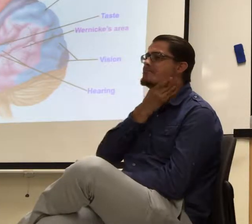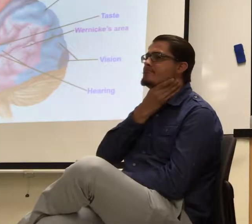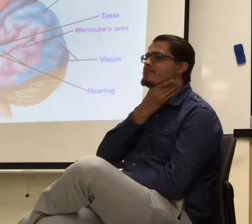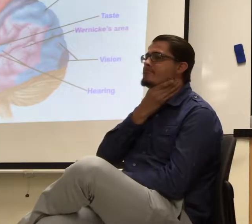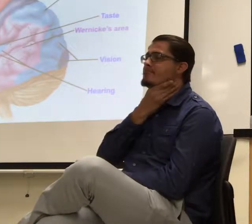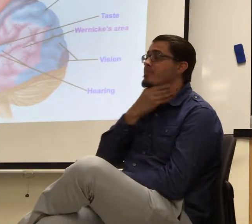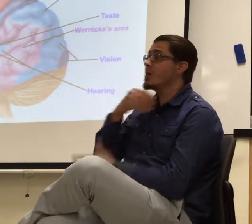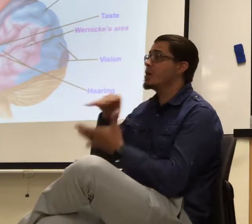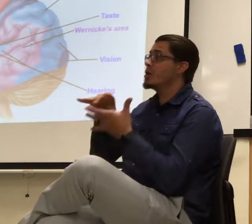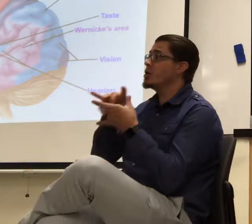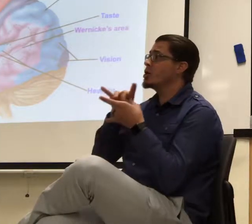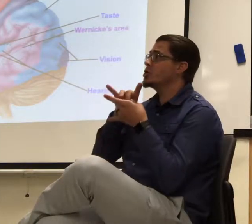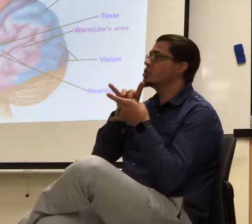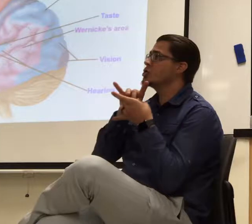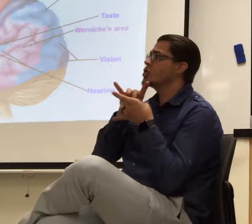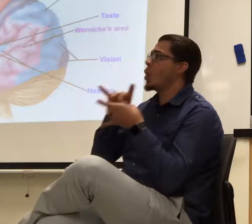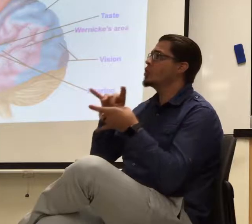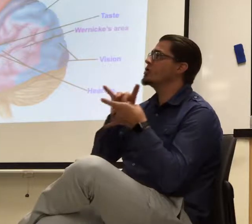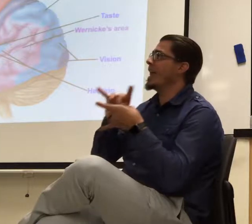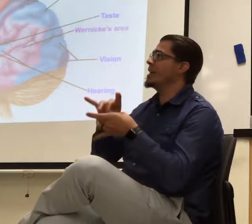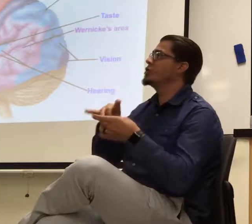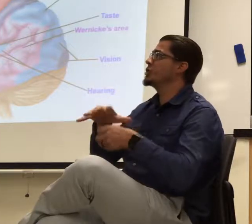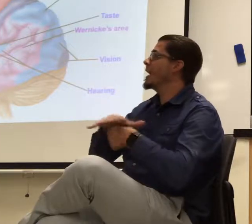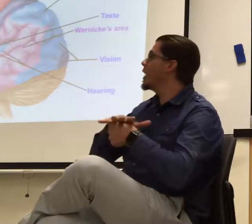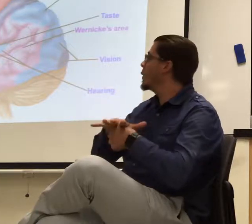the association areas,